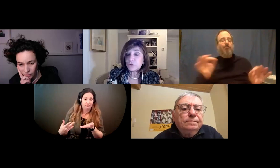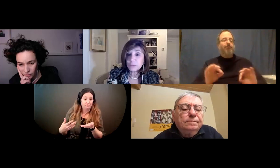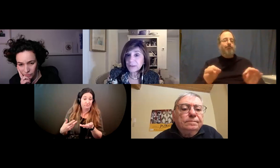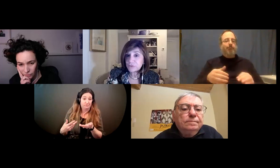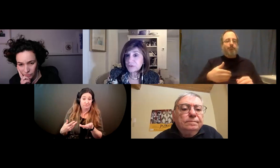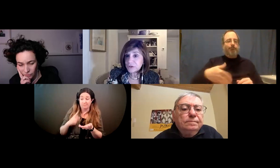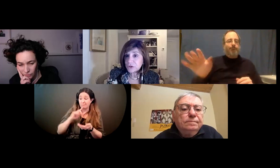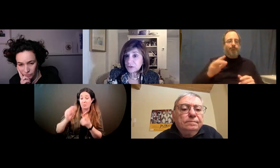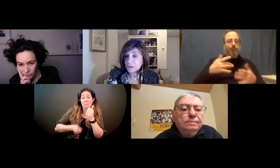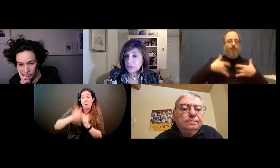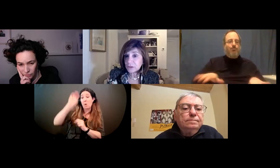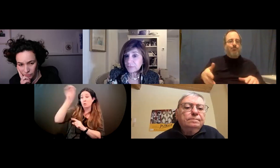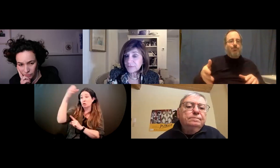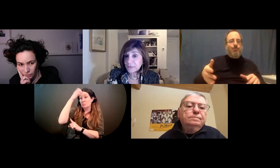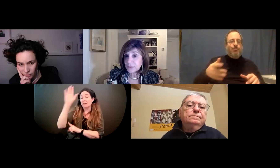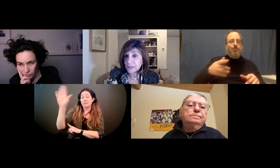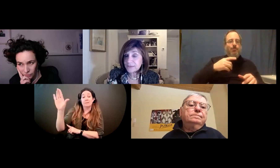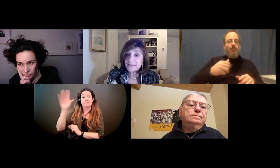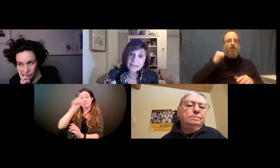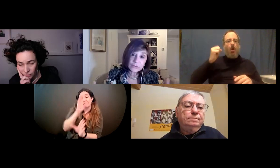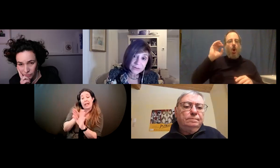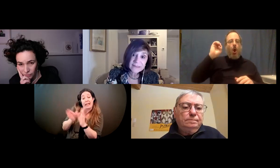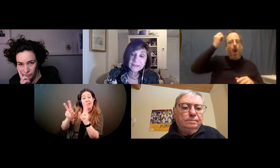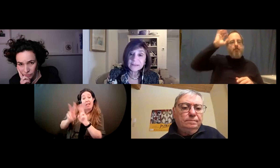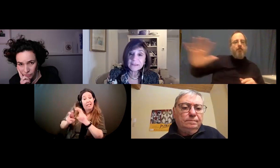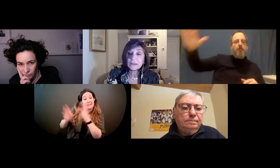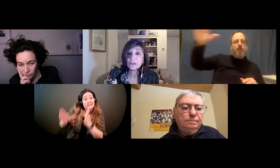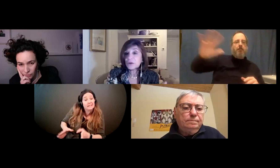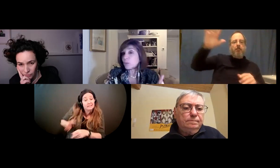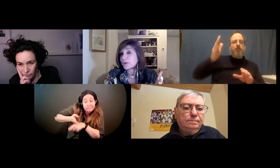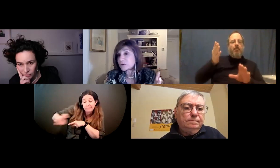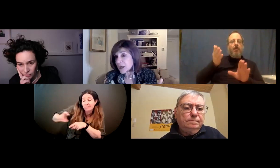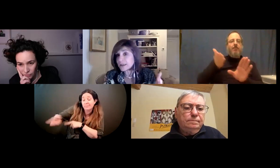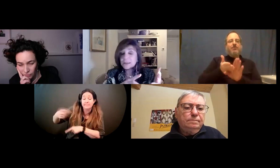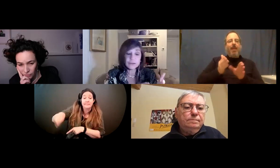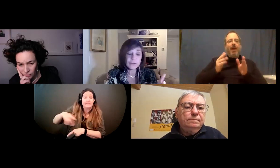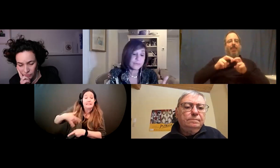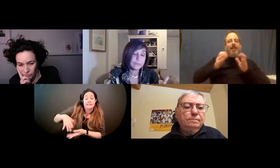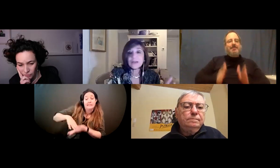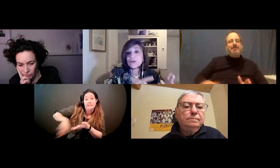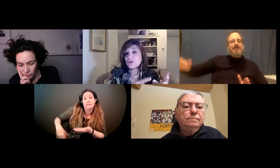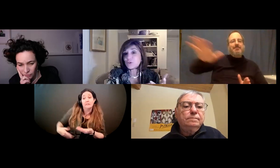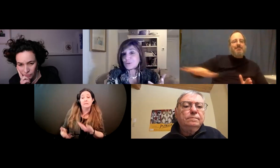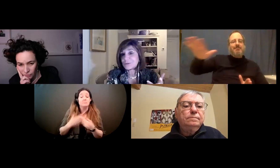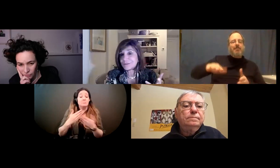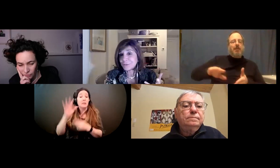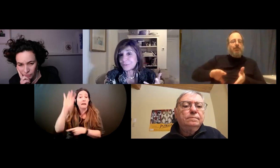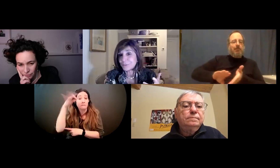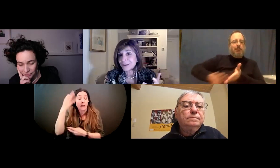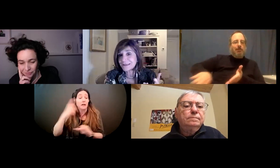major European tradition of psychoanalysis, and increasingly, whether Kleinian or French